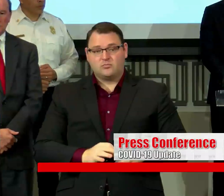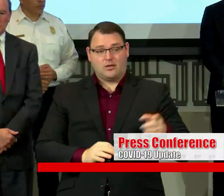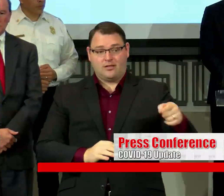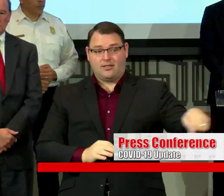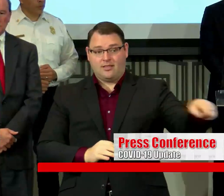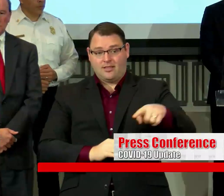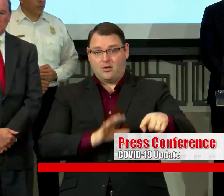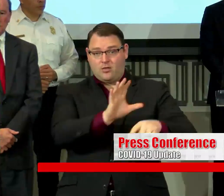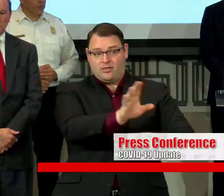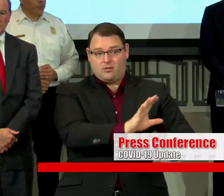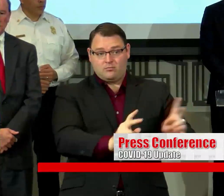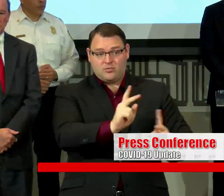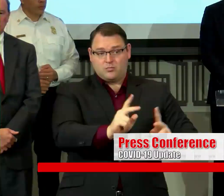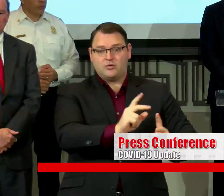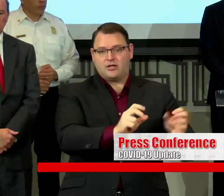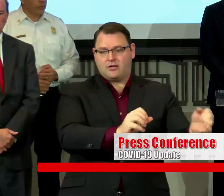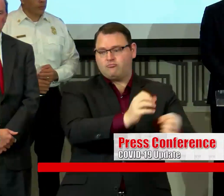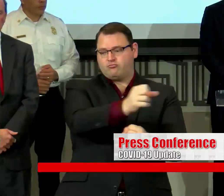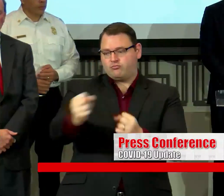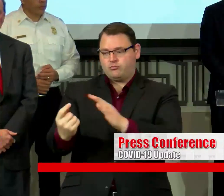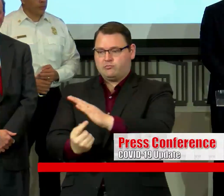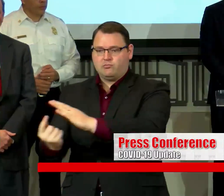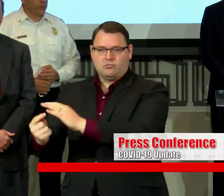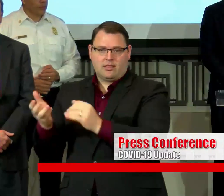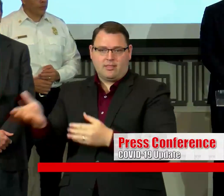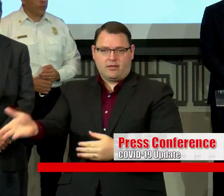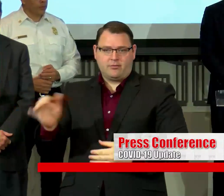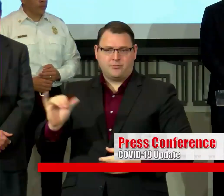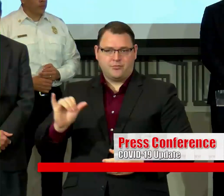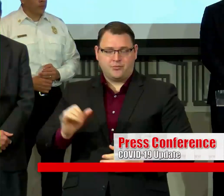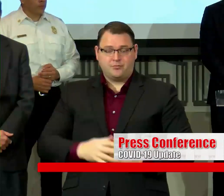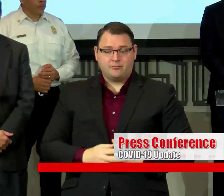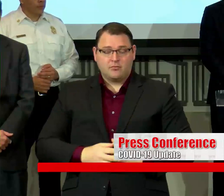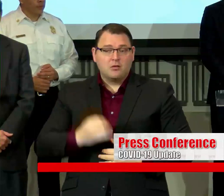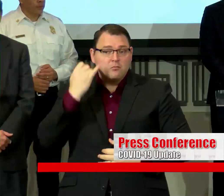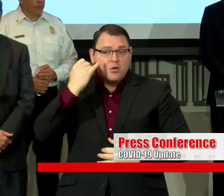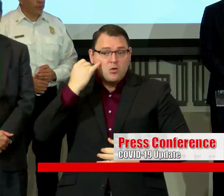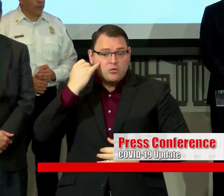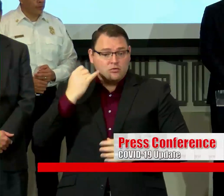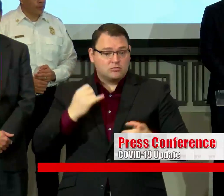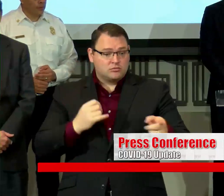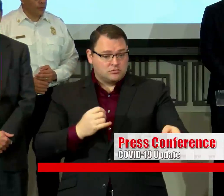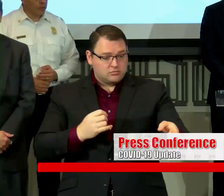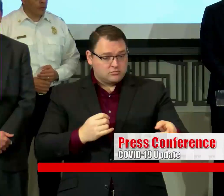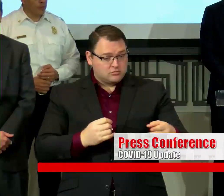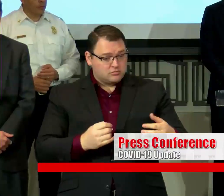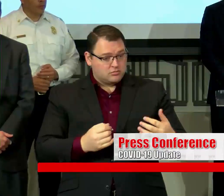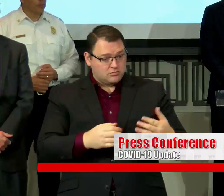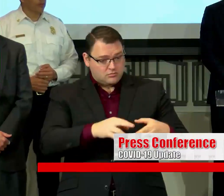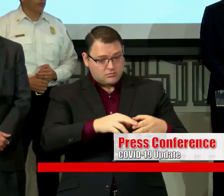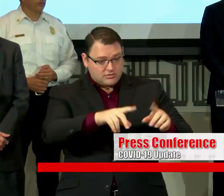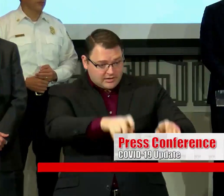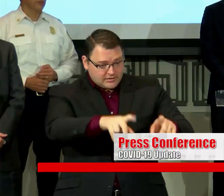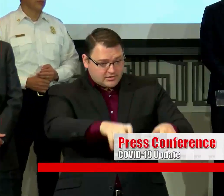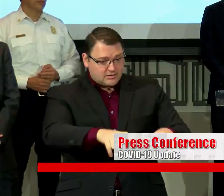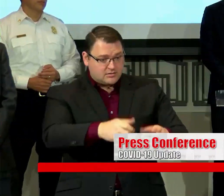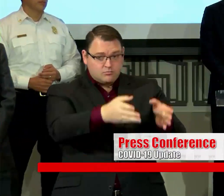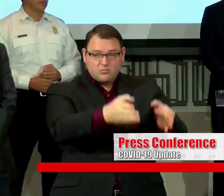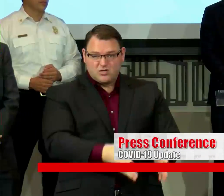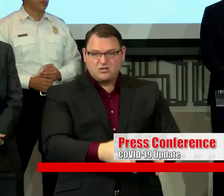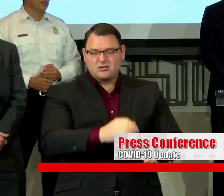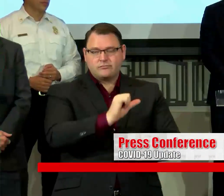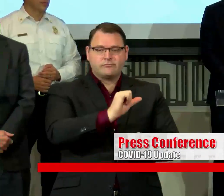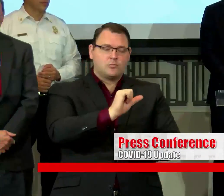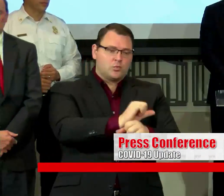test results or tested positive, and if they have nowhere else to go, they can use these rooms. And the room cost is about